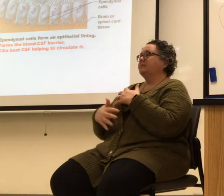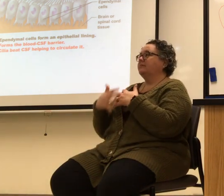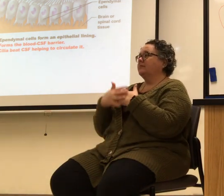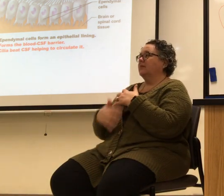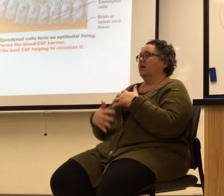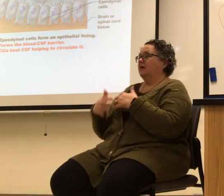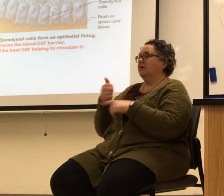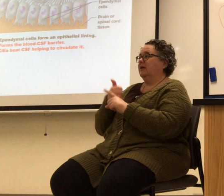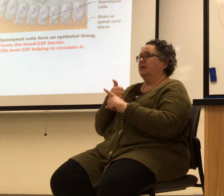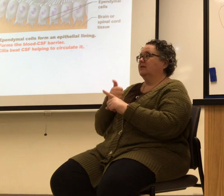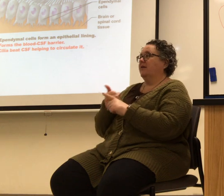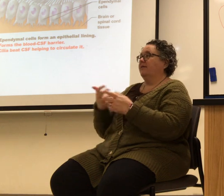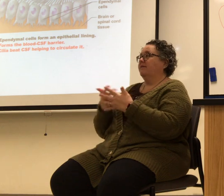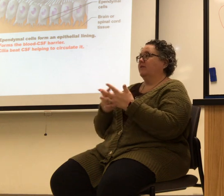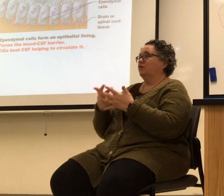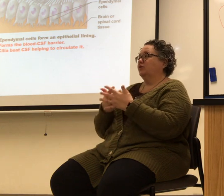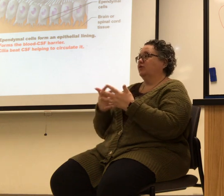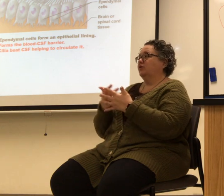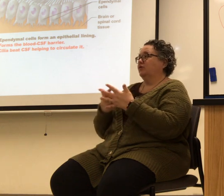is filtered